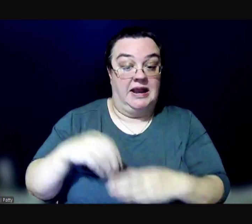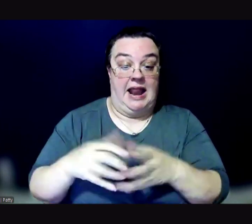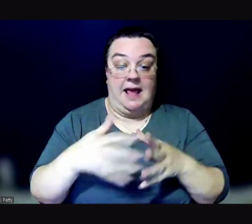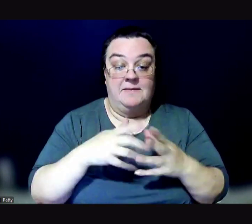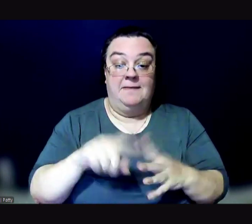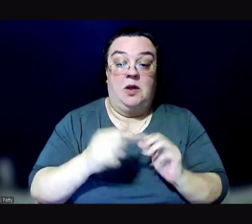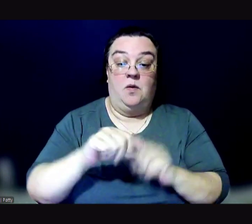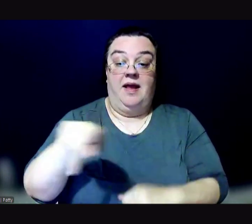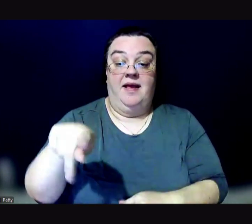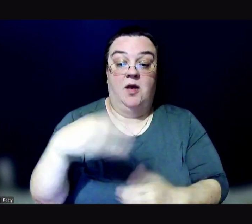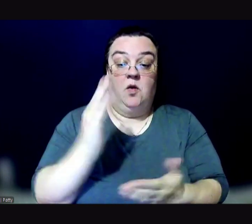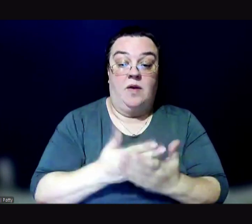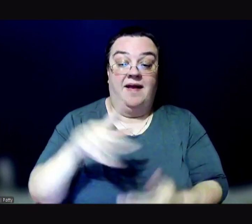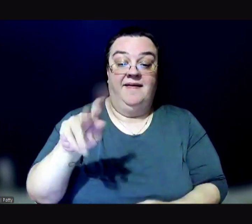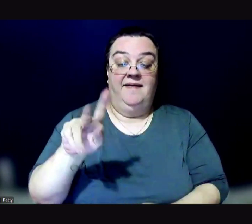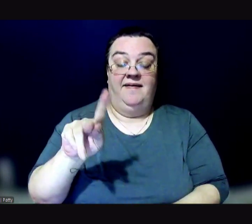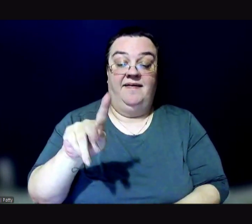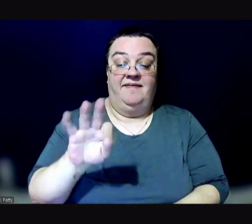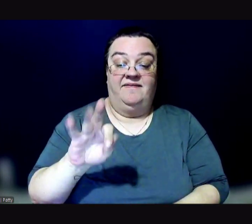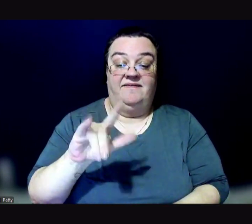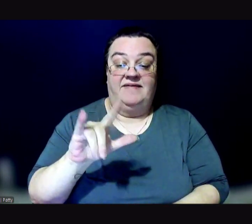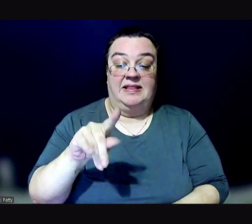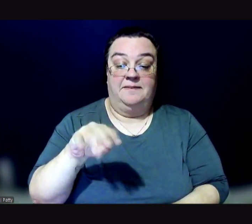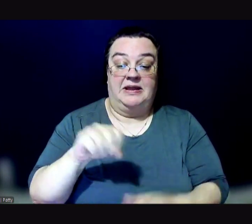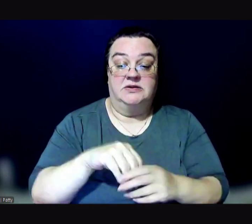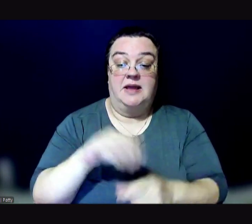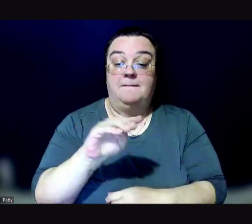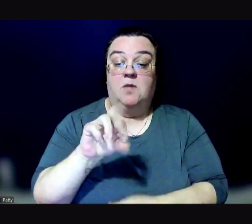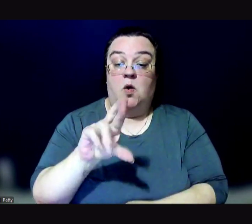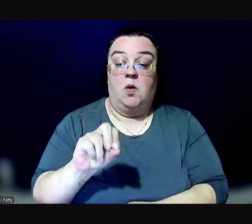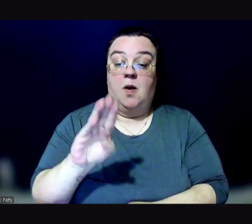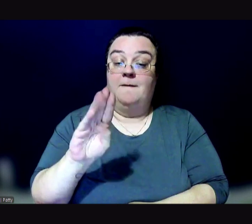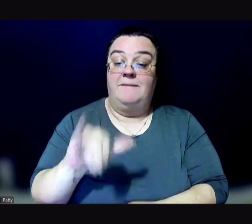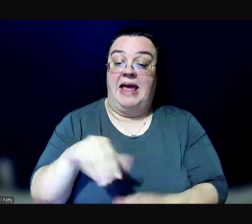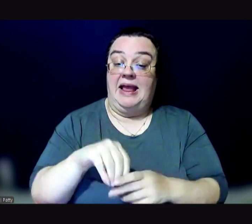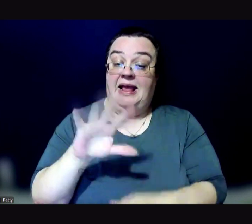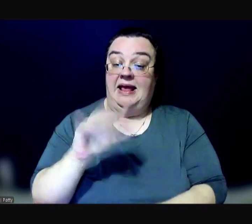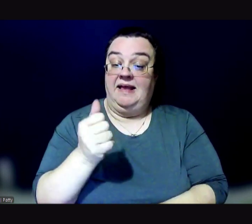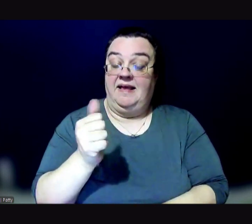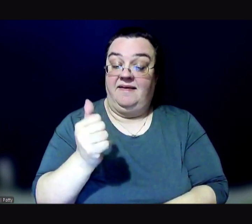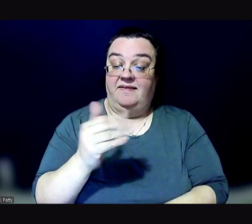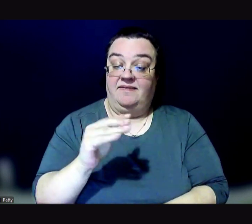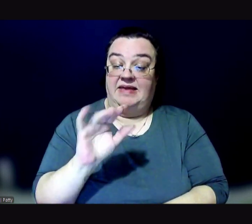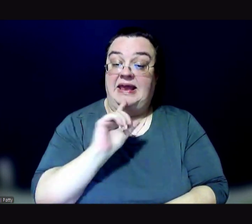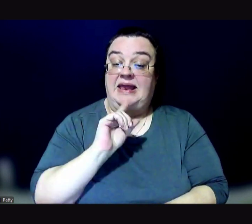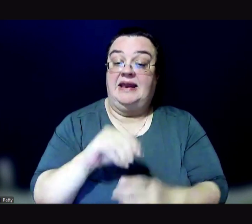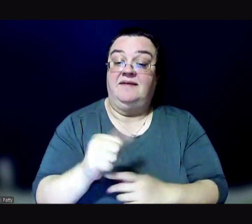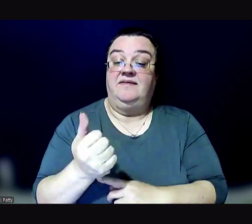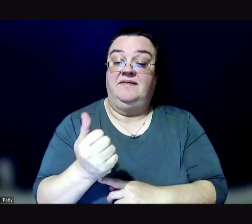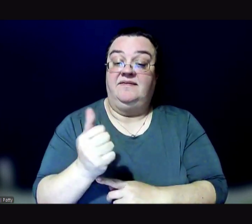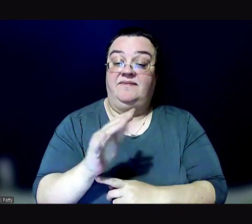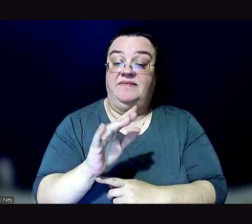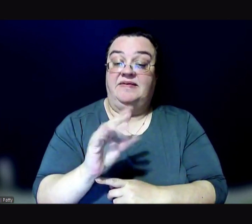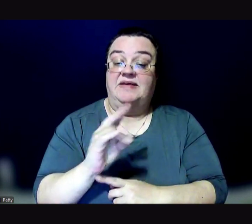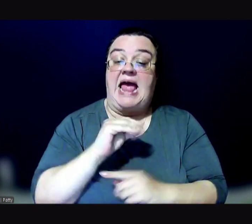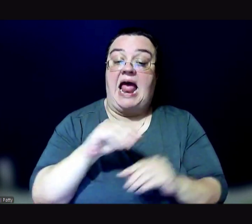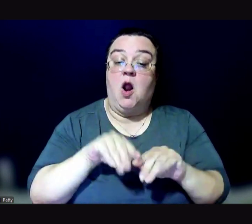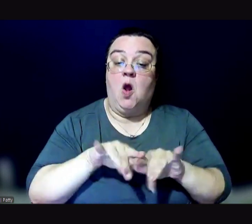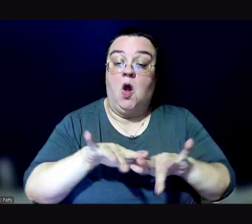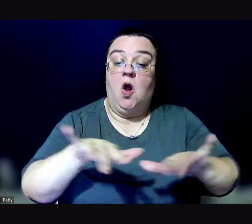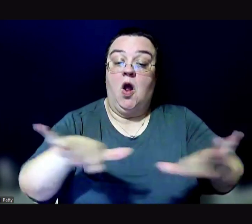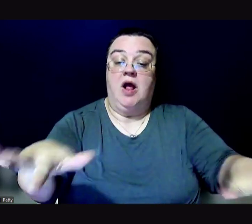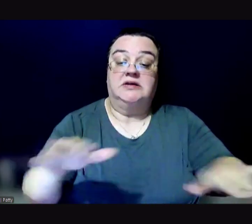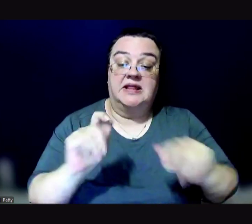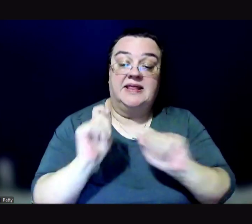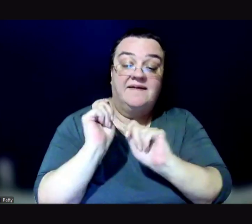Bay in 1587. And spreading across the land, including the establishment of fishing village communities in the